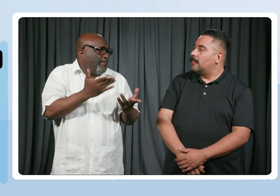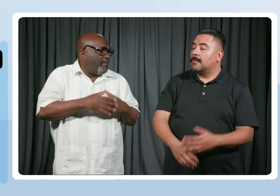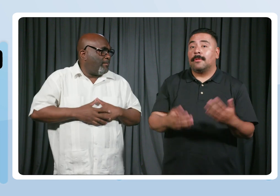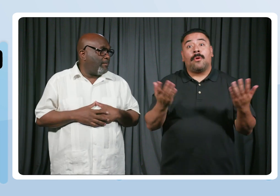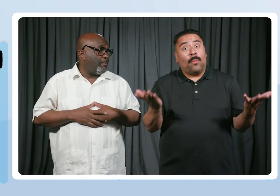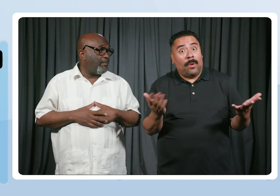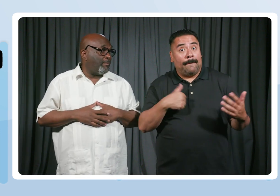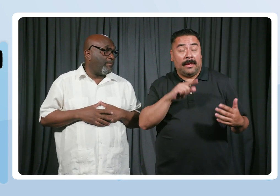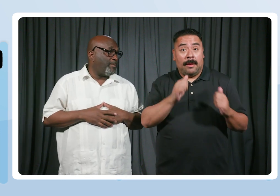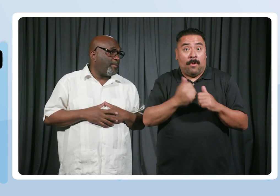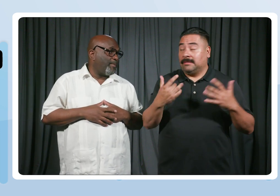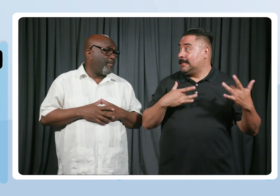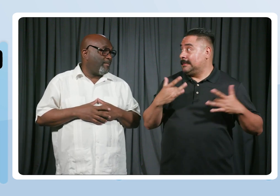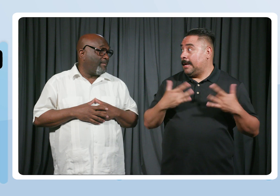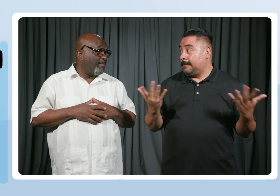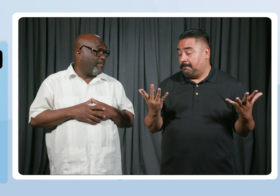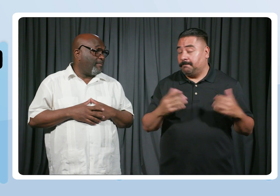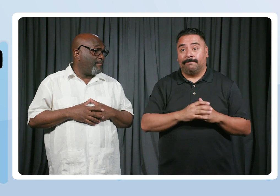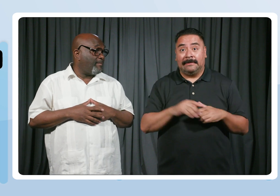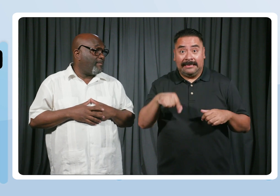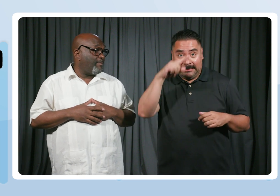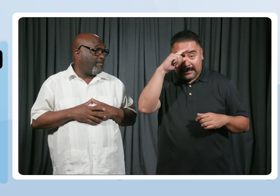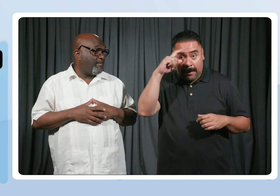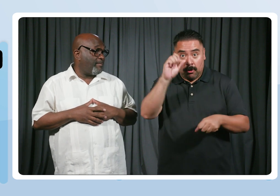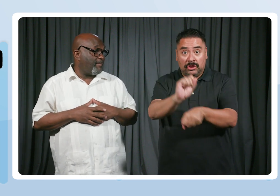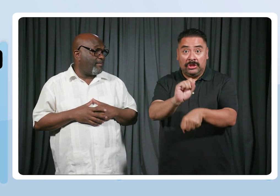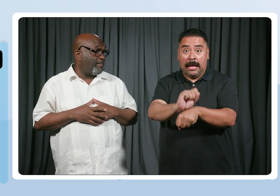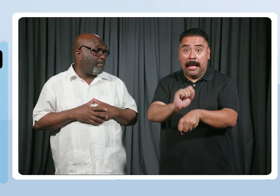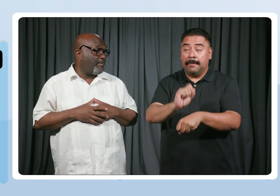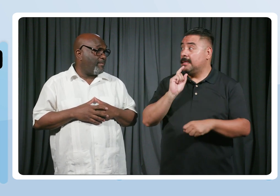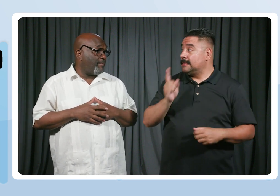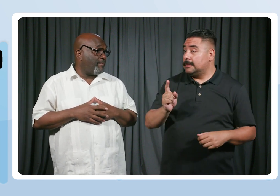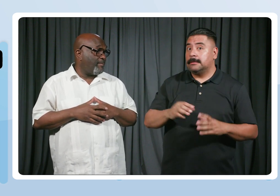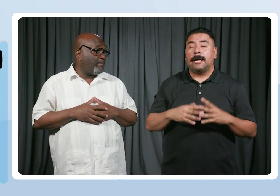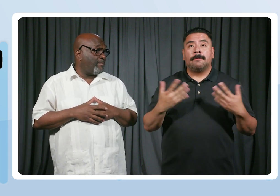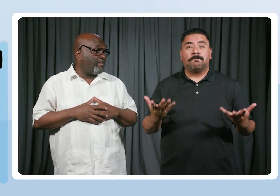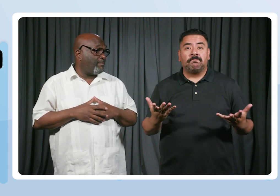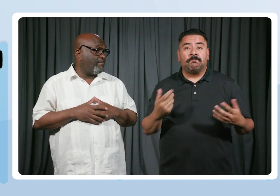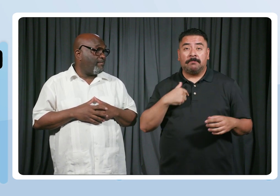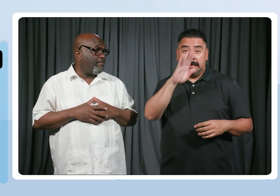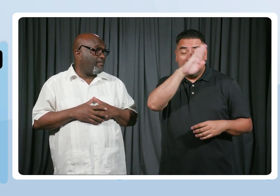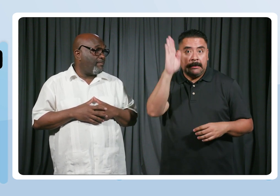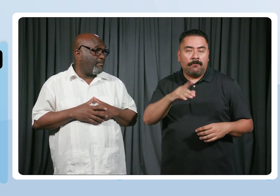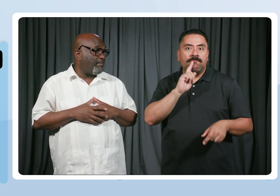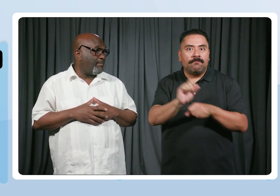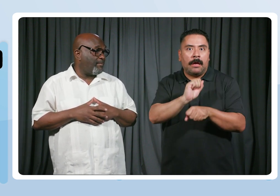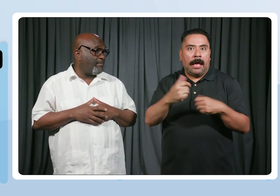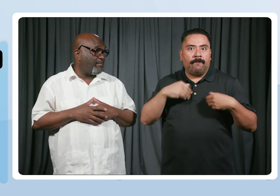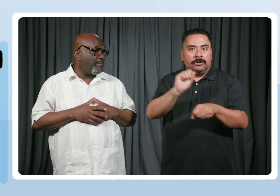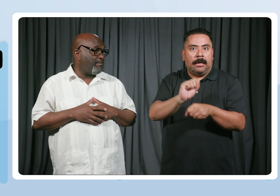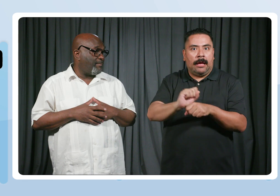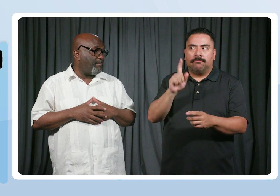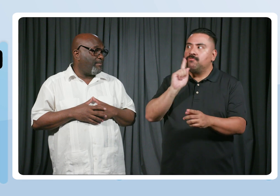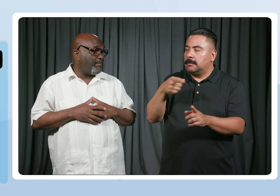Well, what I'm most excited about summer jobs is I've never really had a job that was